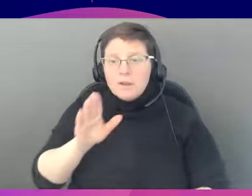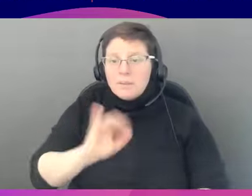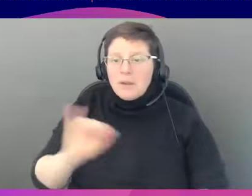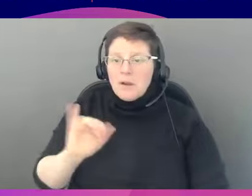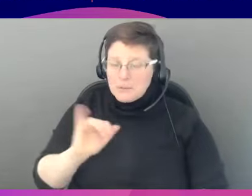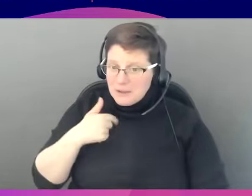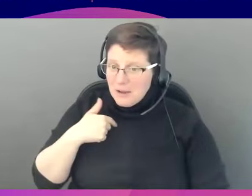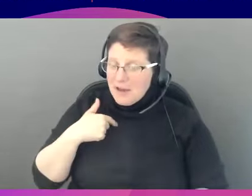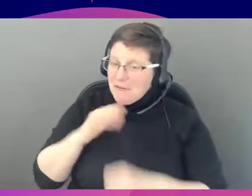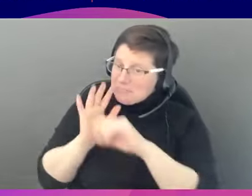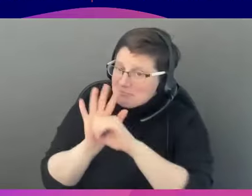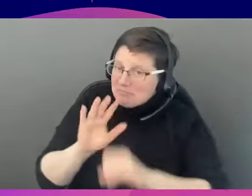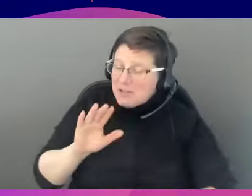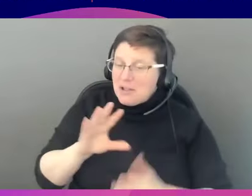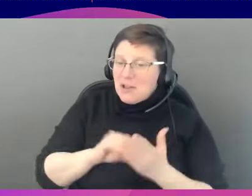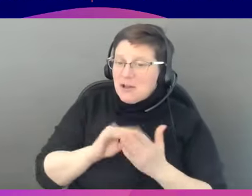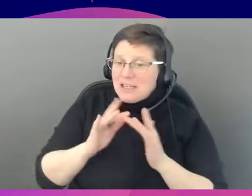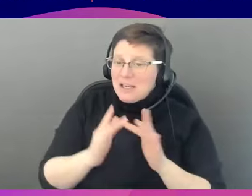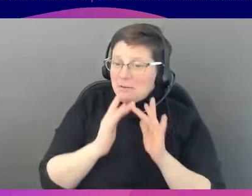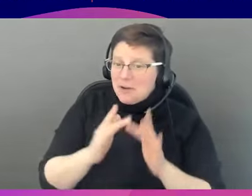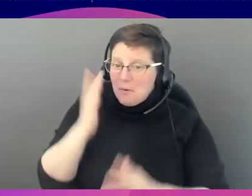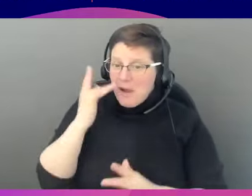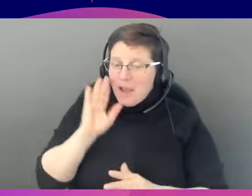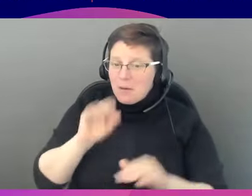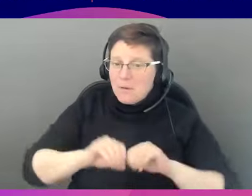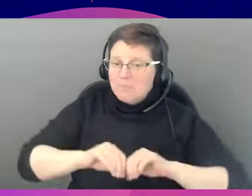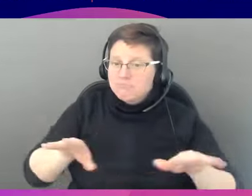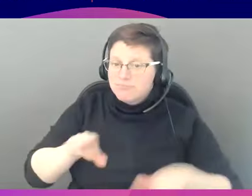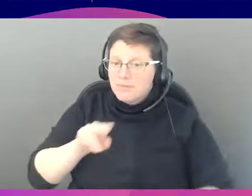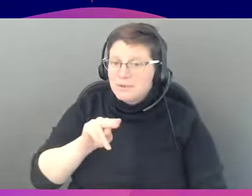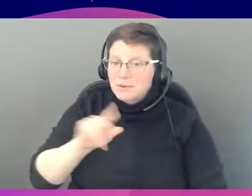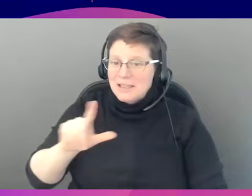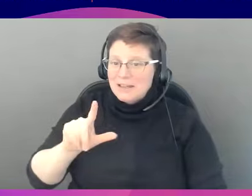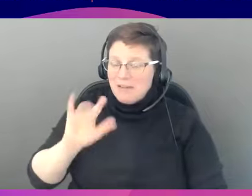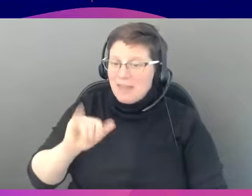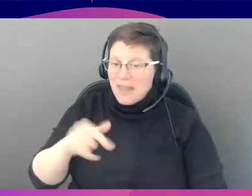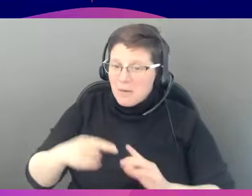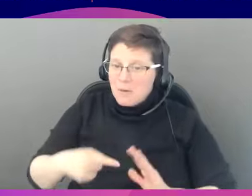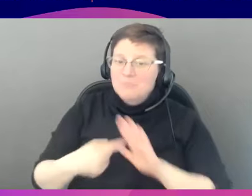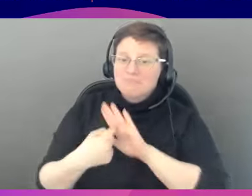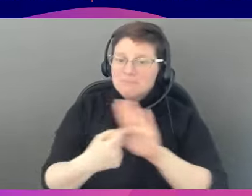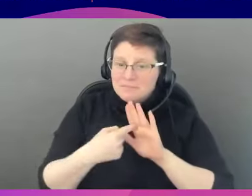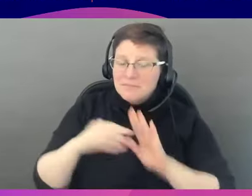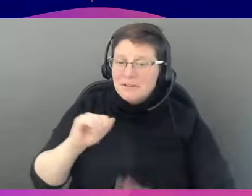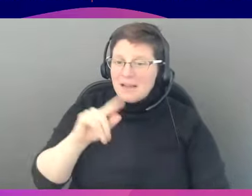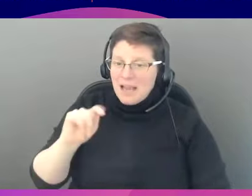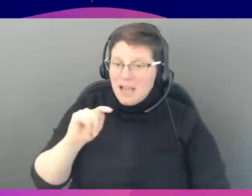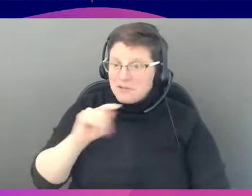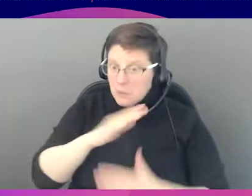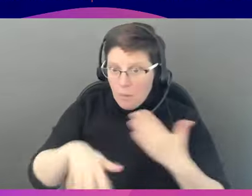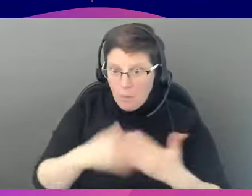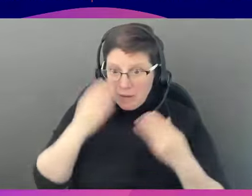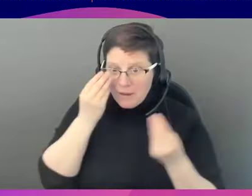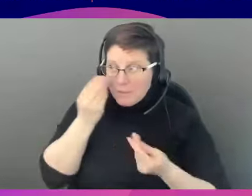Learning Network, because they will be launching a newsletter featuring ACT at the end of the month. So that also contains sort of a lot of that data